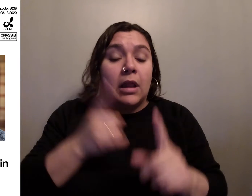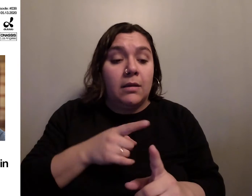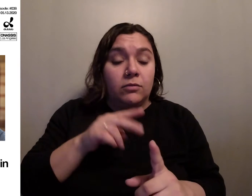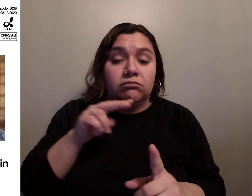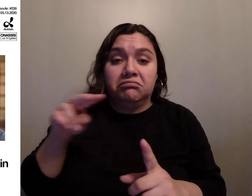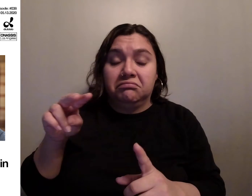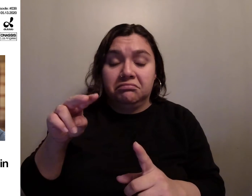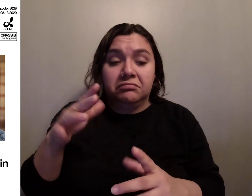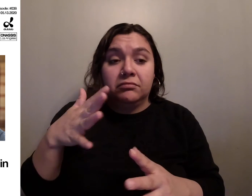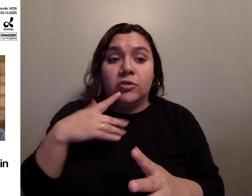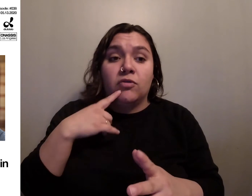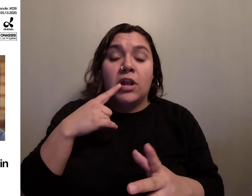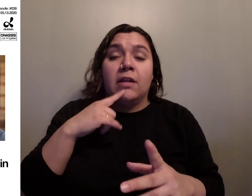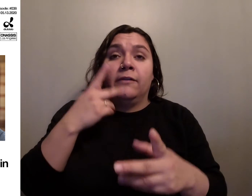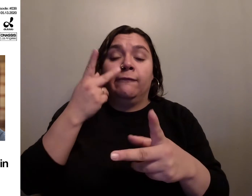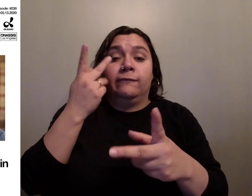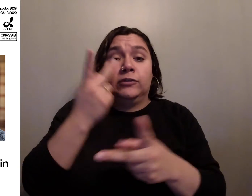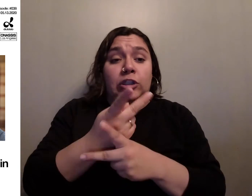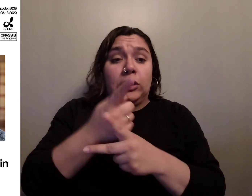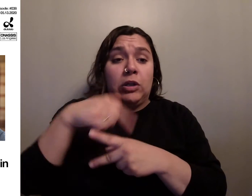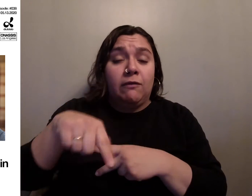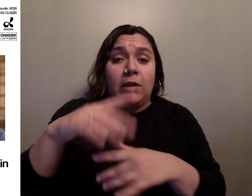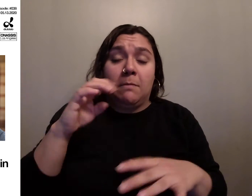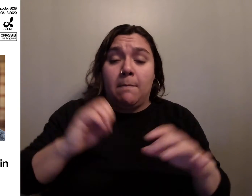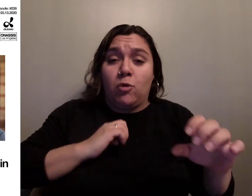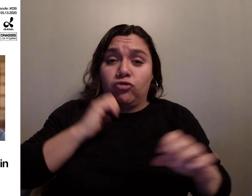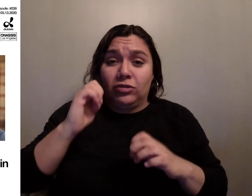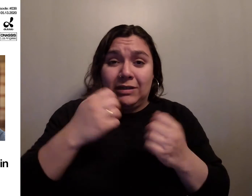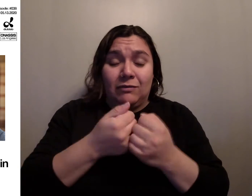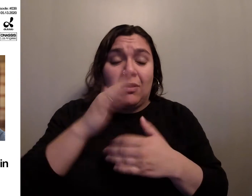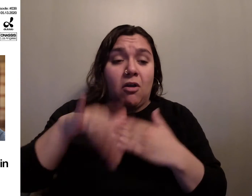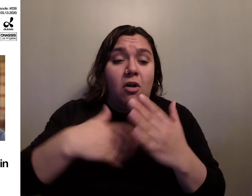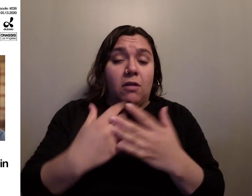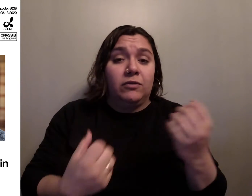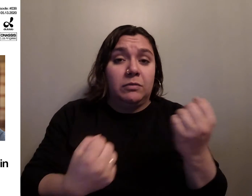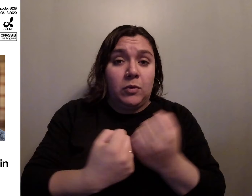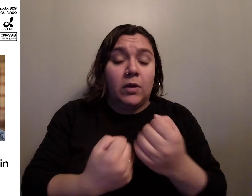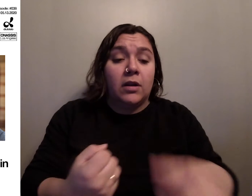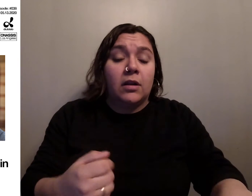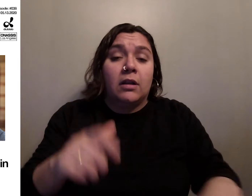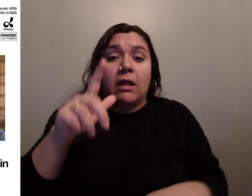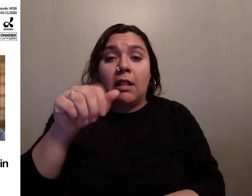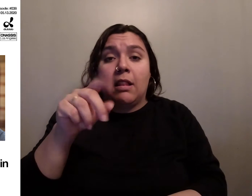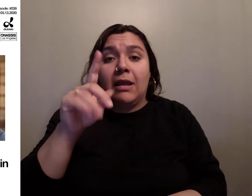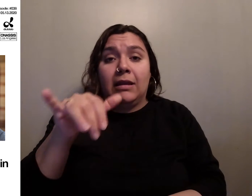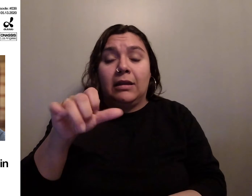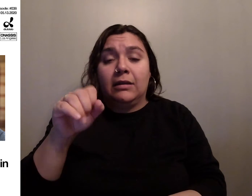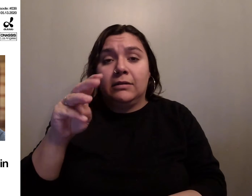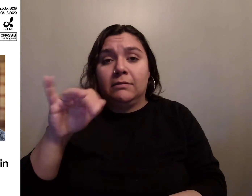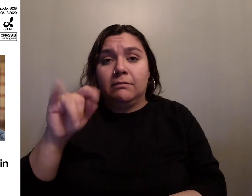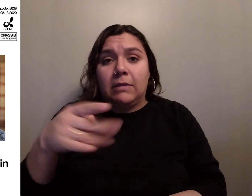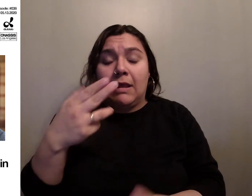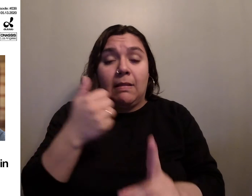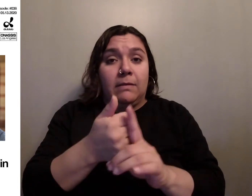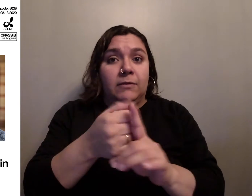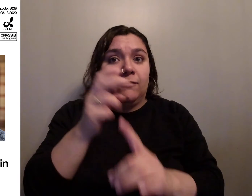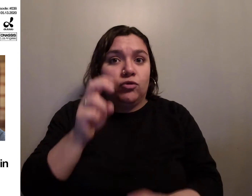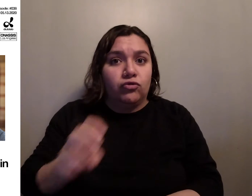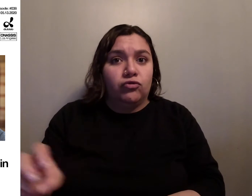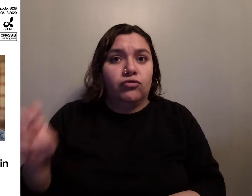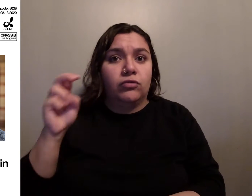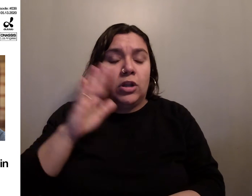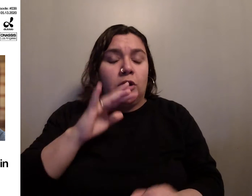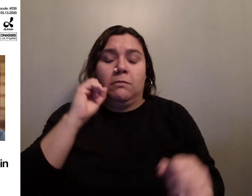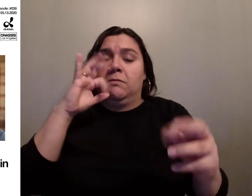around and went back. We were looking after them emotionally and then with all of our support. And Ladysmith,